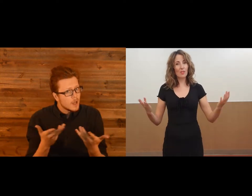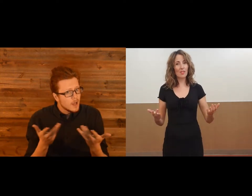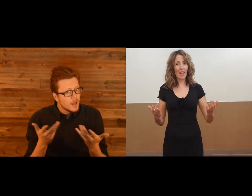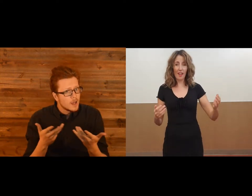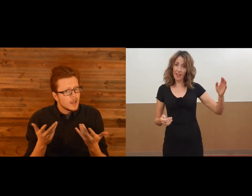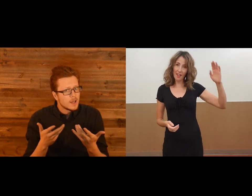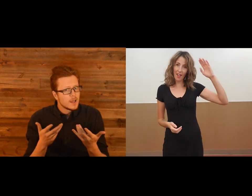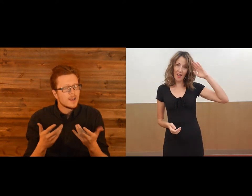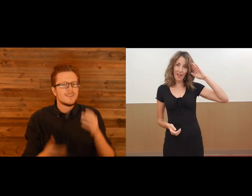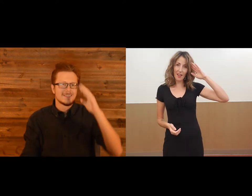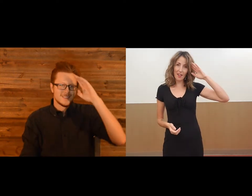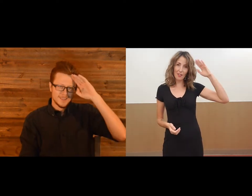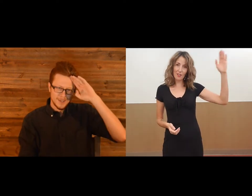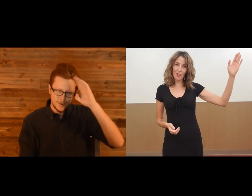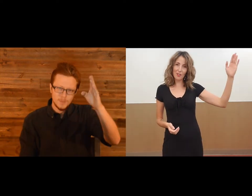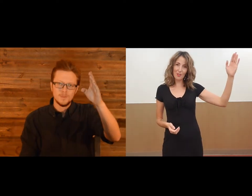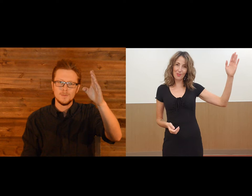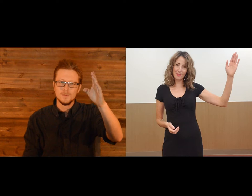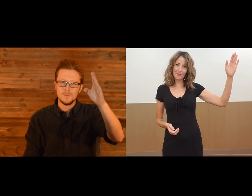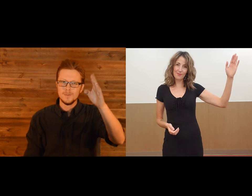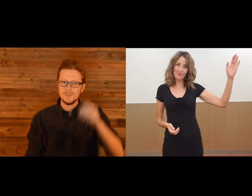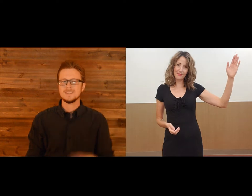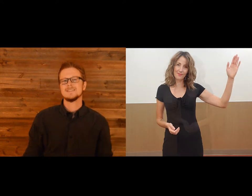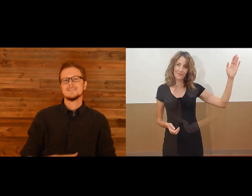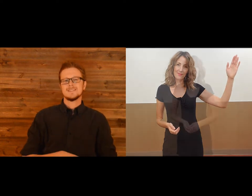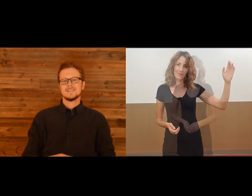to say hello.